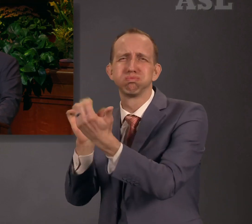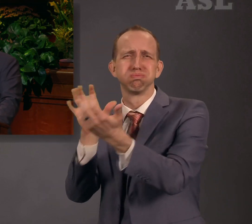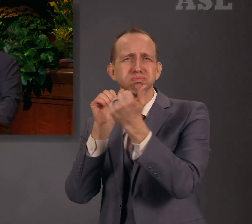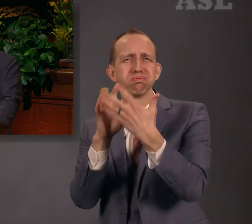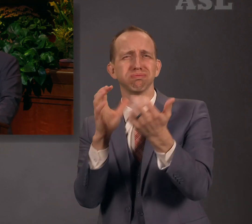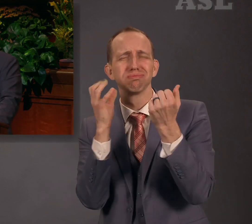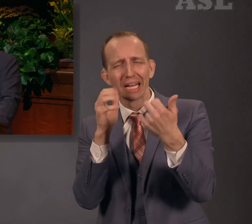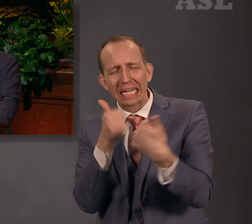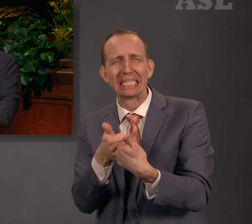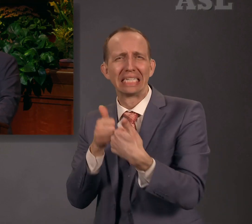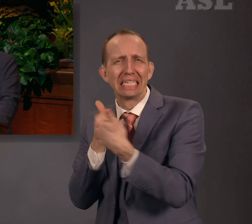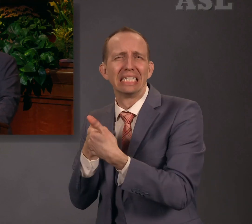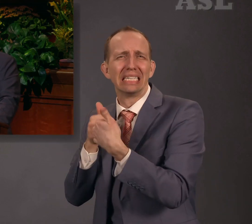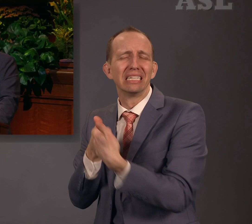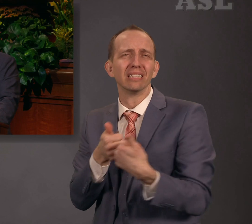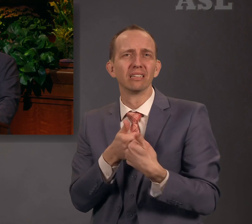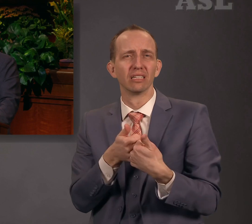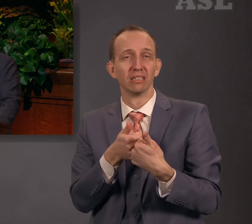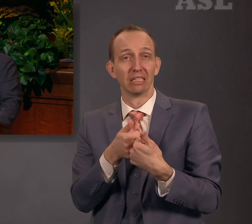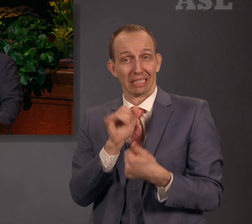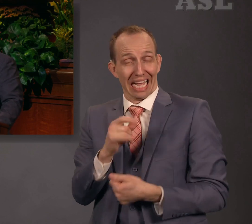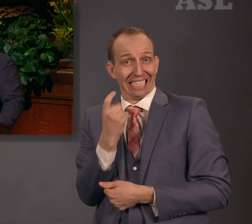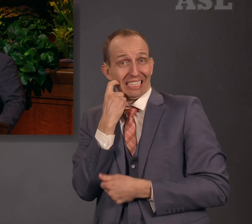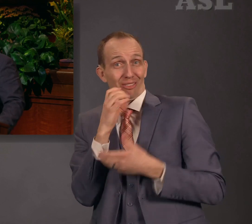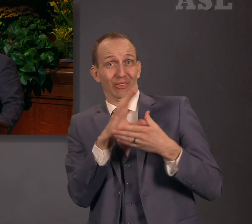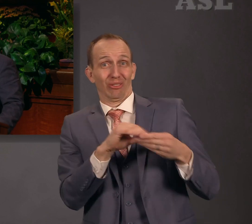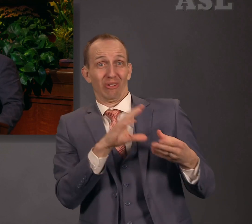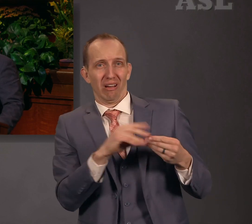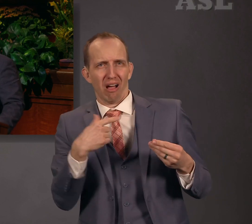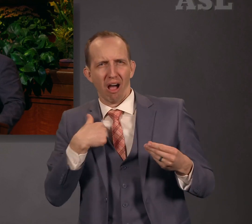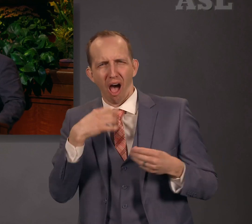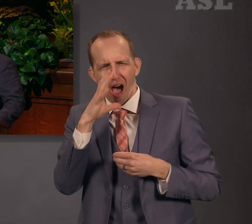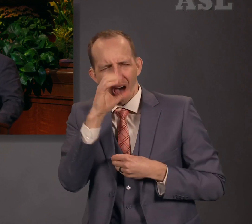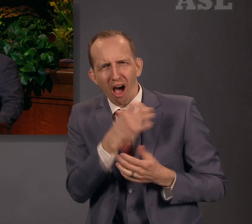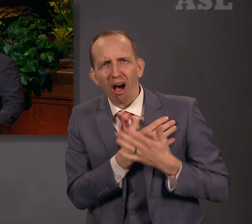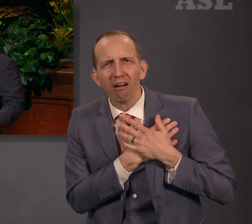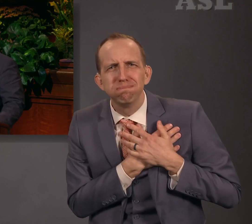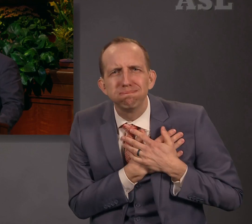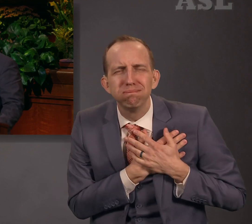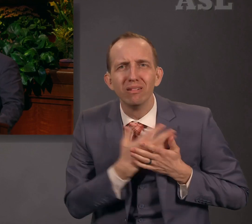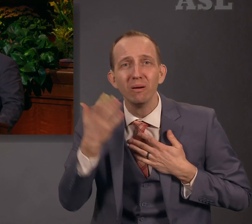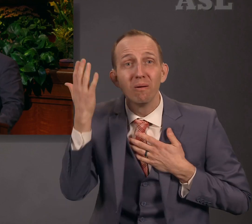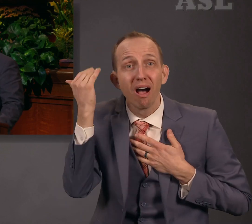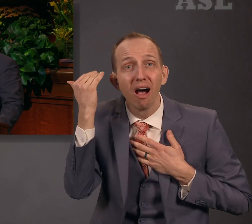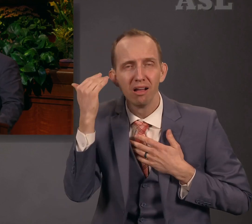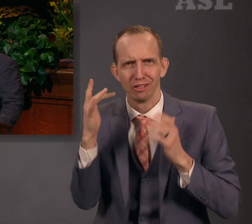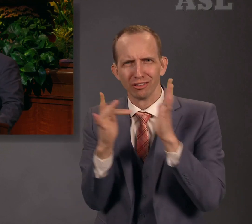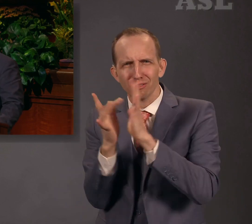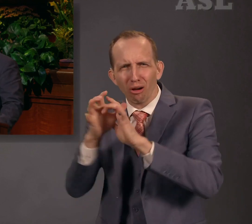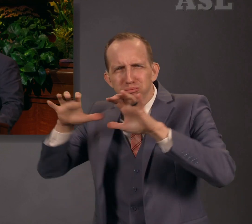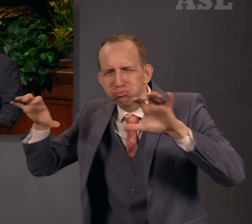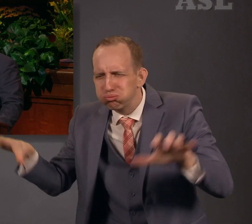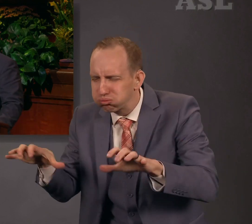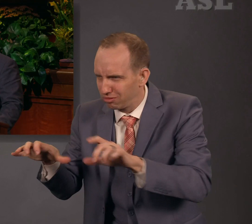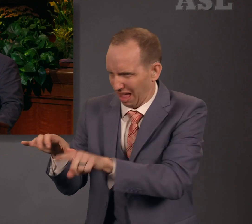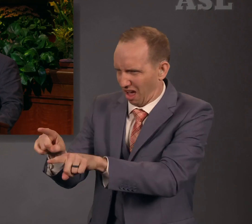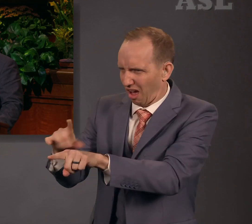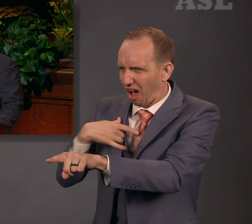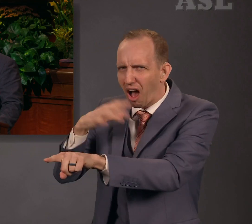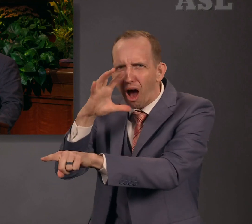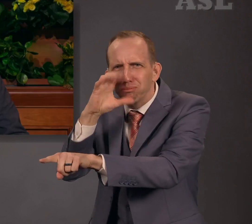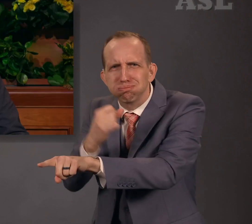life. I am drawn to this account about the Savior and what it teaches me about our relationship with